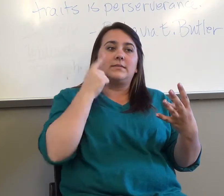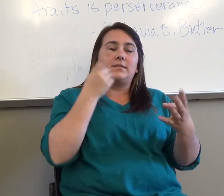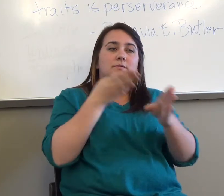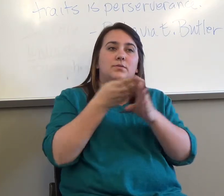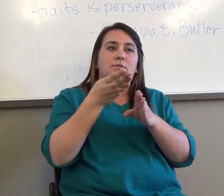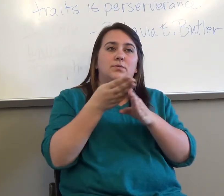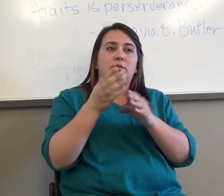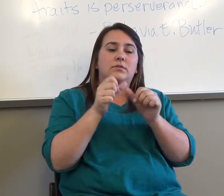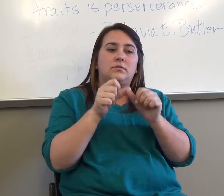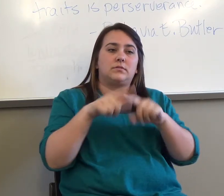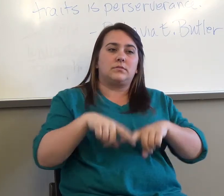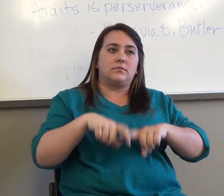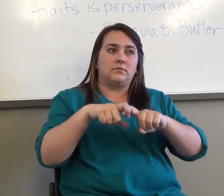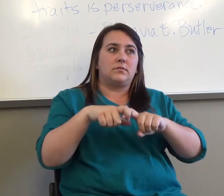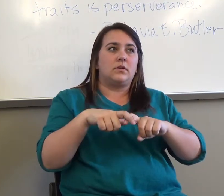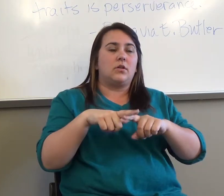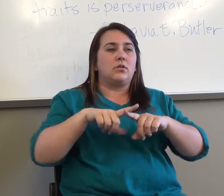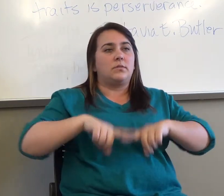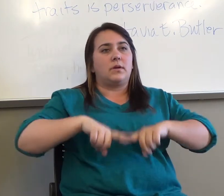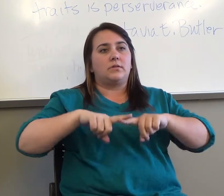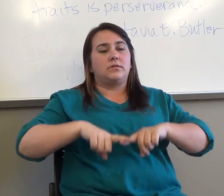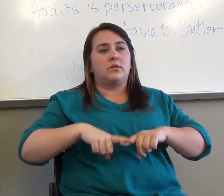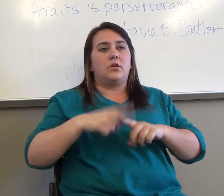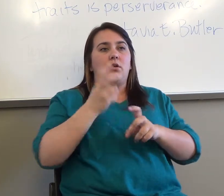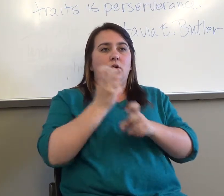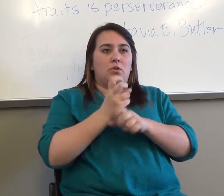hard work, dedication, and intelligence.